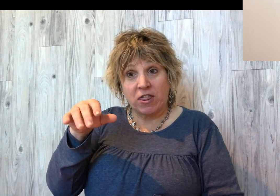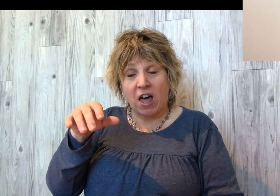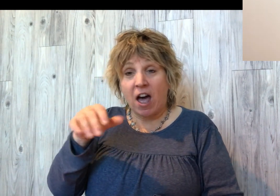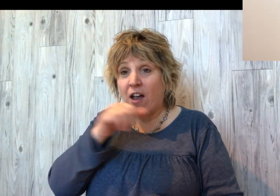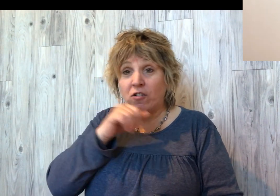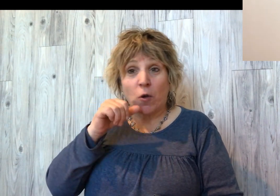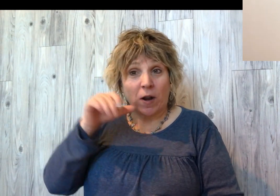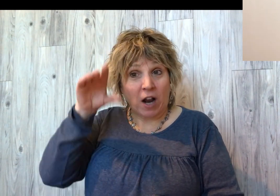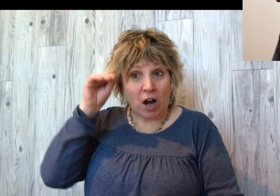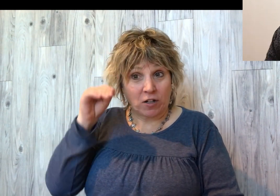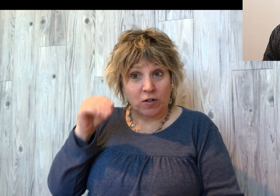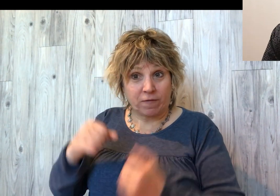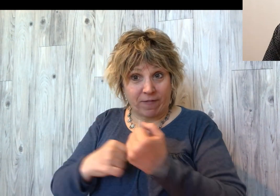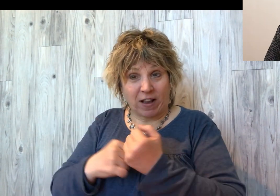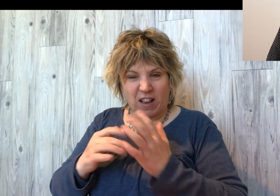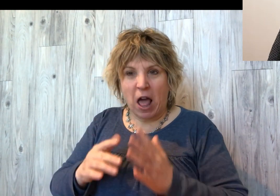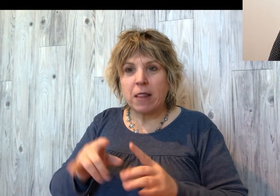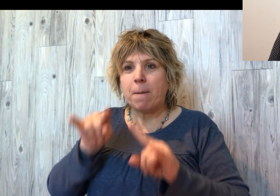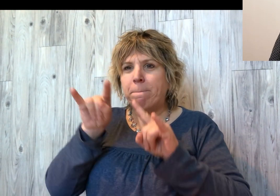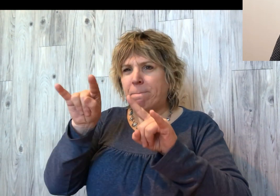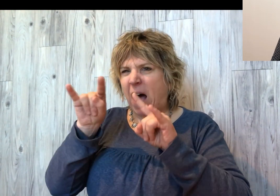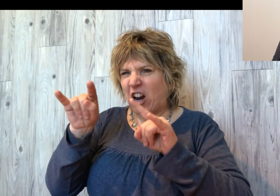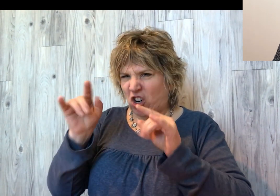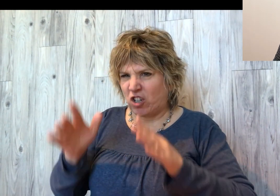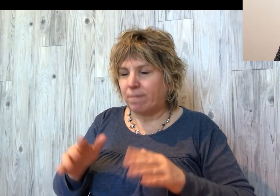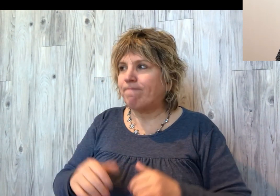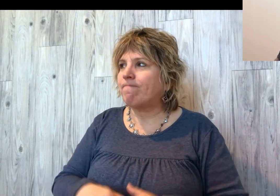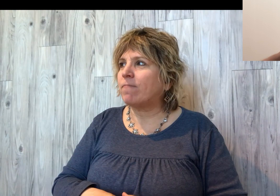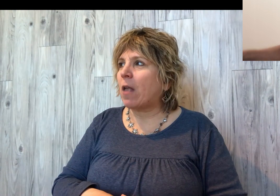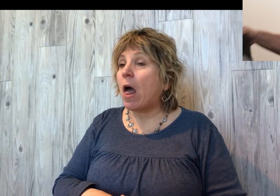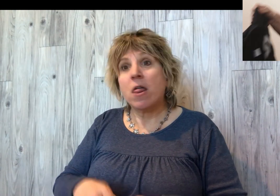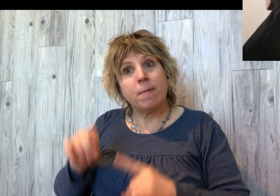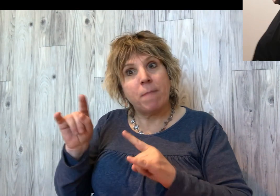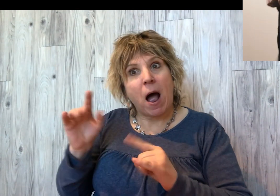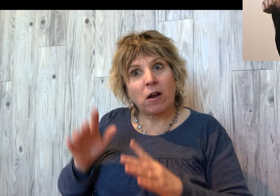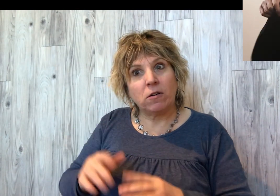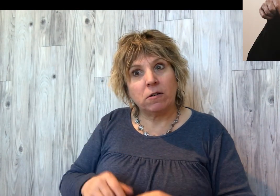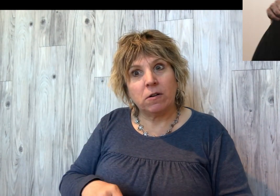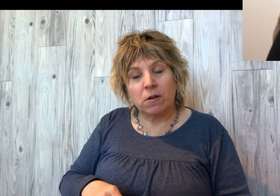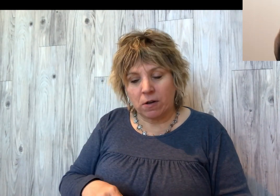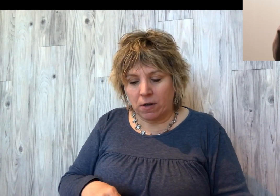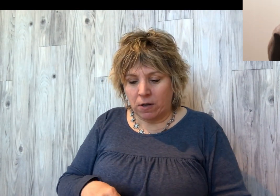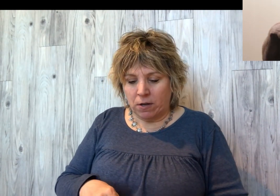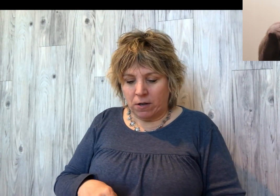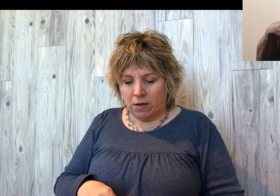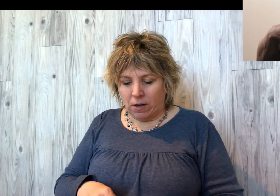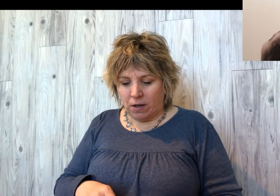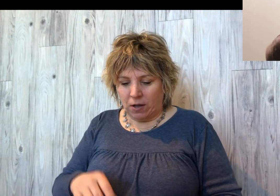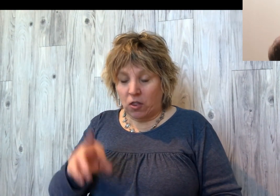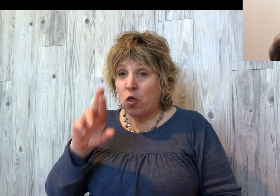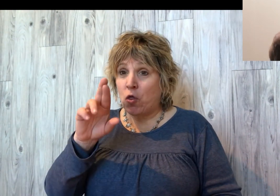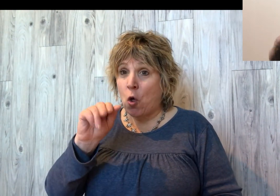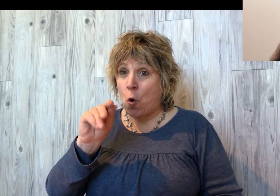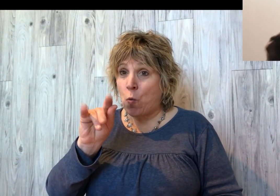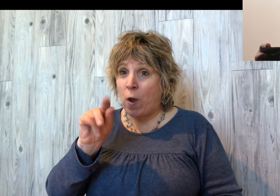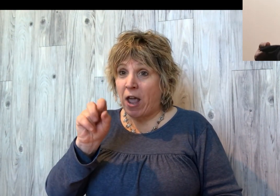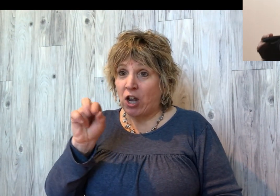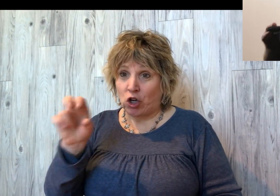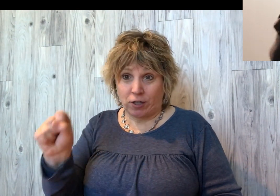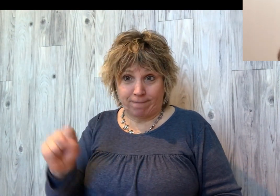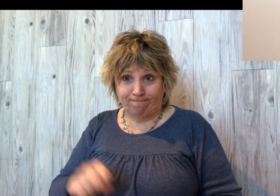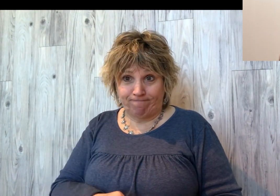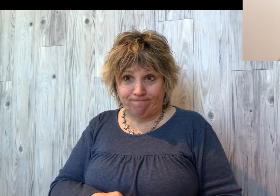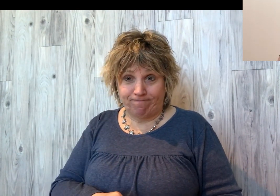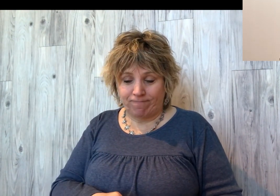Okay, we're rolling along. Let's talk about the mocker for a moment. The mocker is going to be the Raiders,